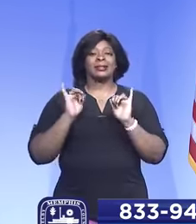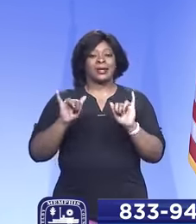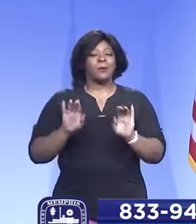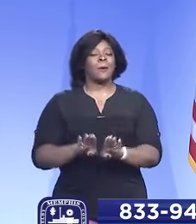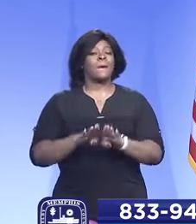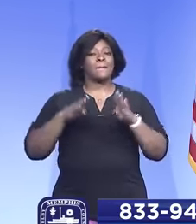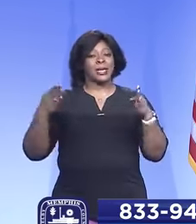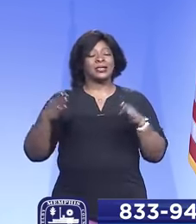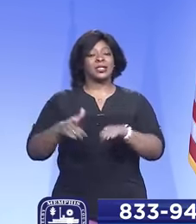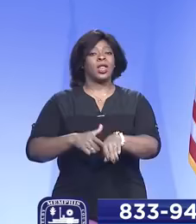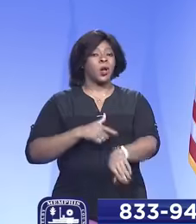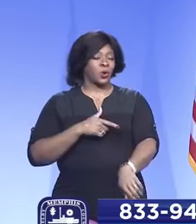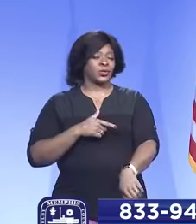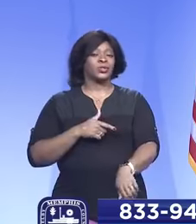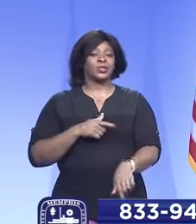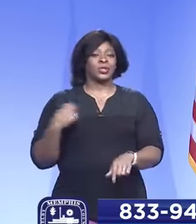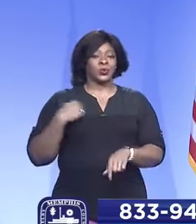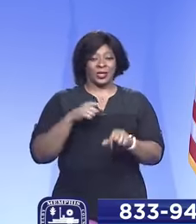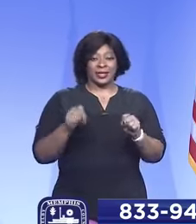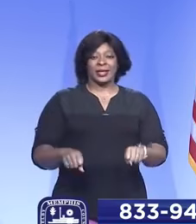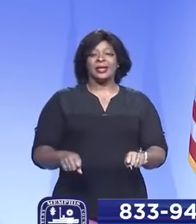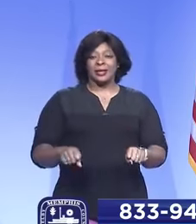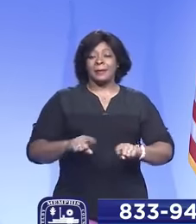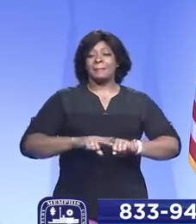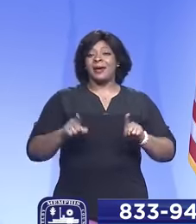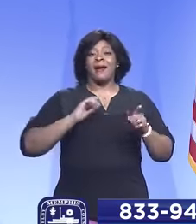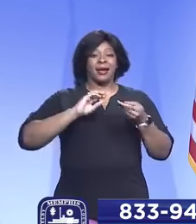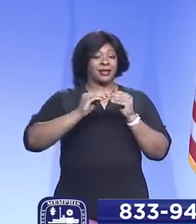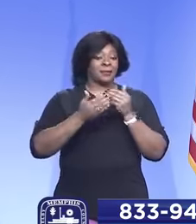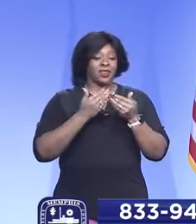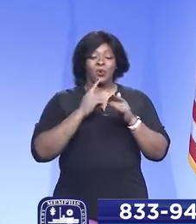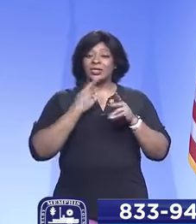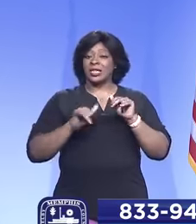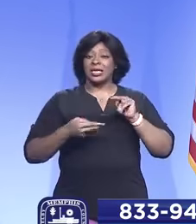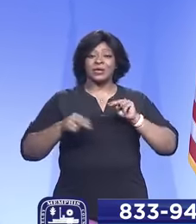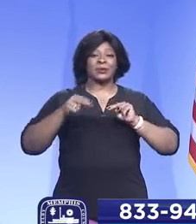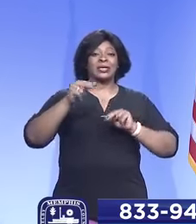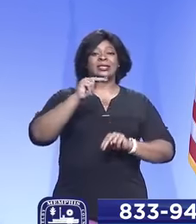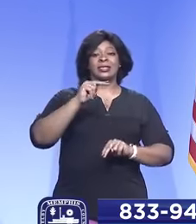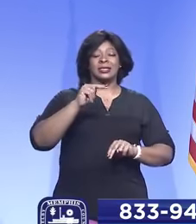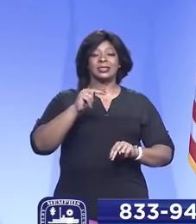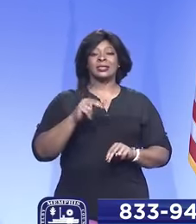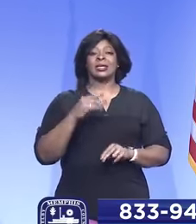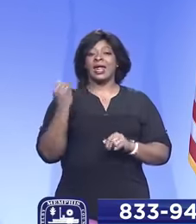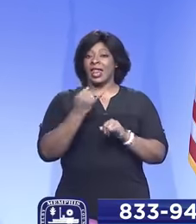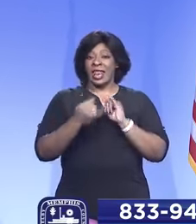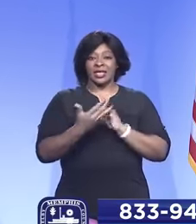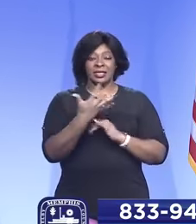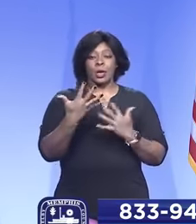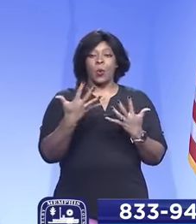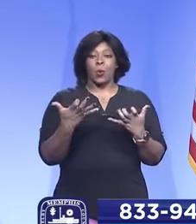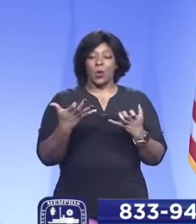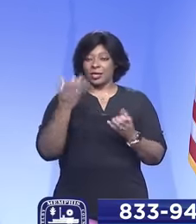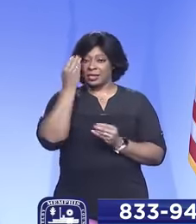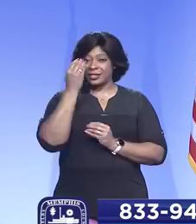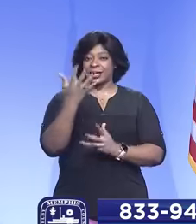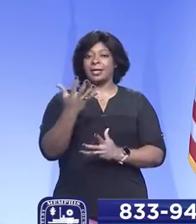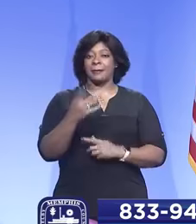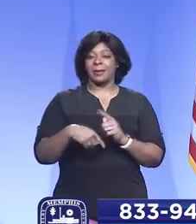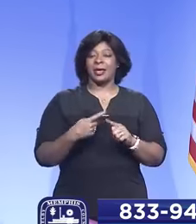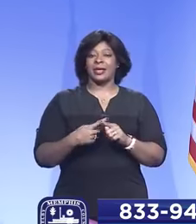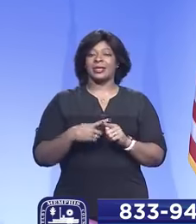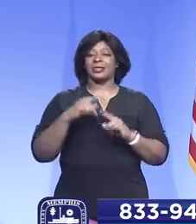open as long as we can, though our numbers are increasing. One last thing I want to just say a word